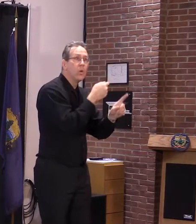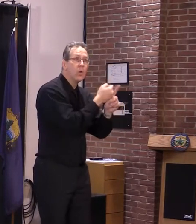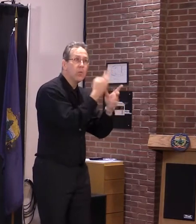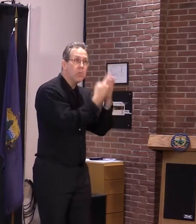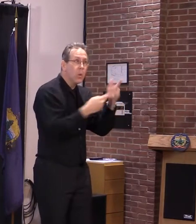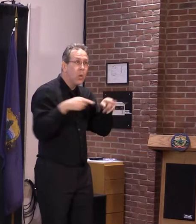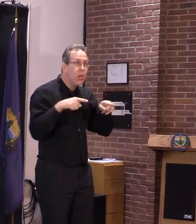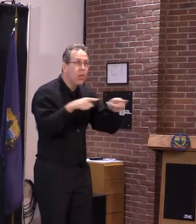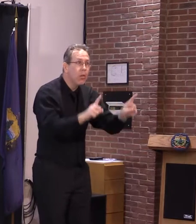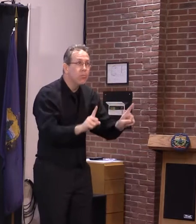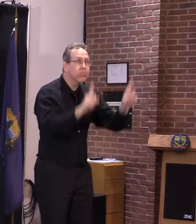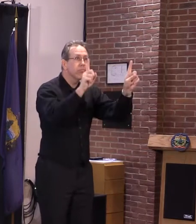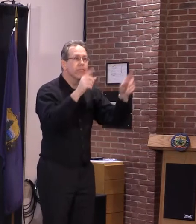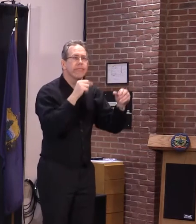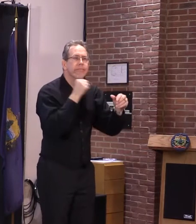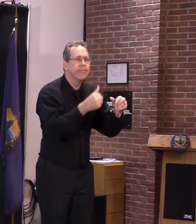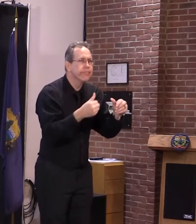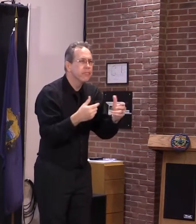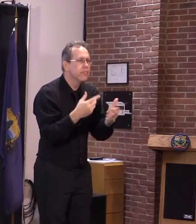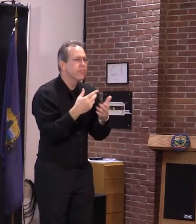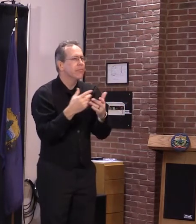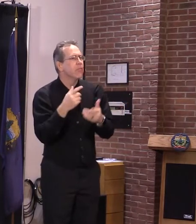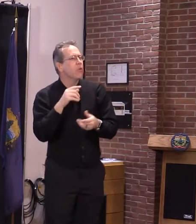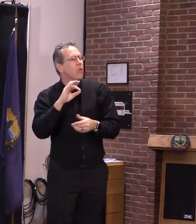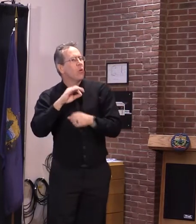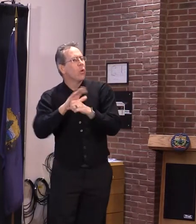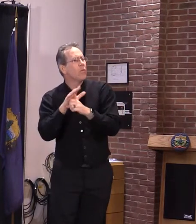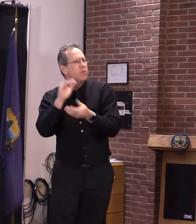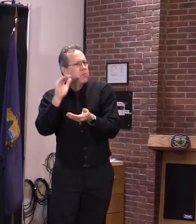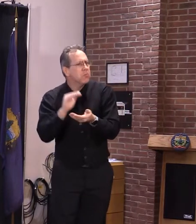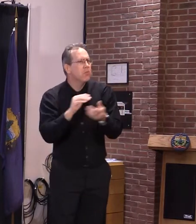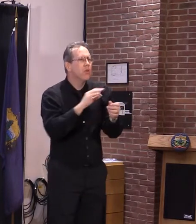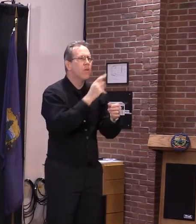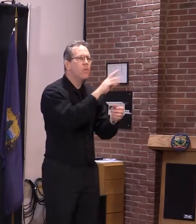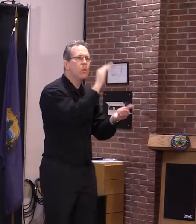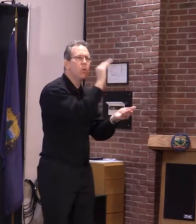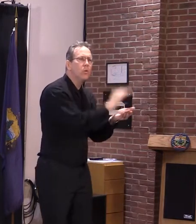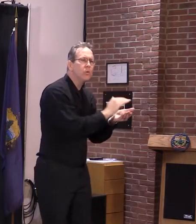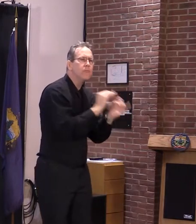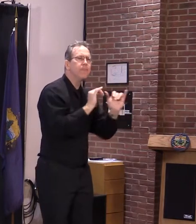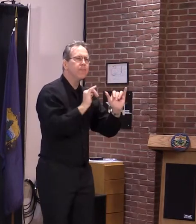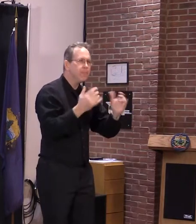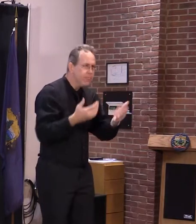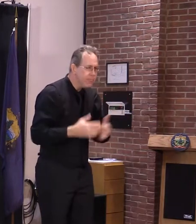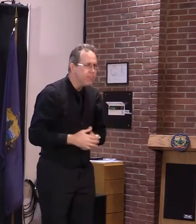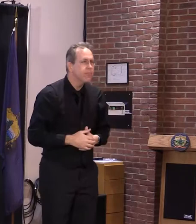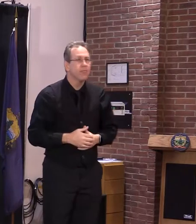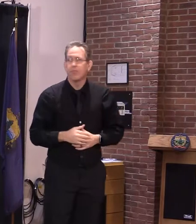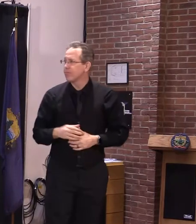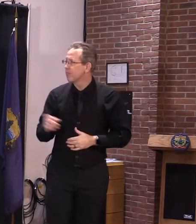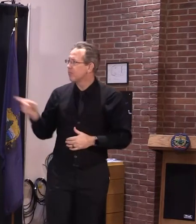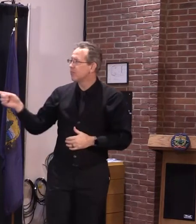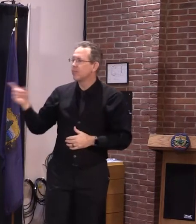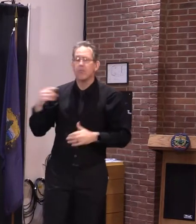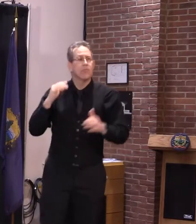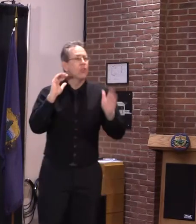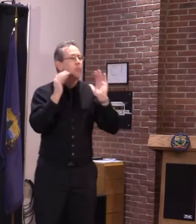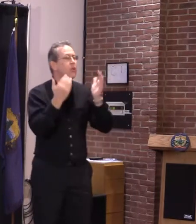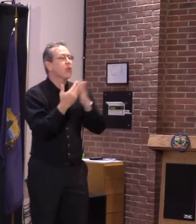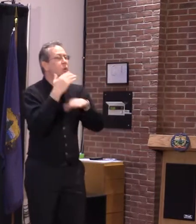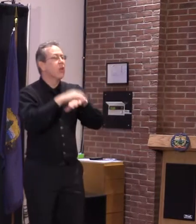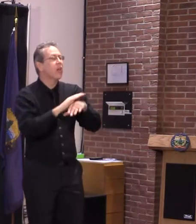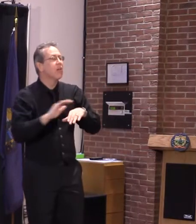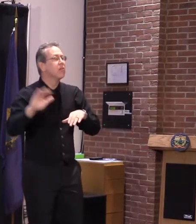low through the rest of the flu season. In terms of hospitalizations across New England, we mentioned that we think we'll start to see our hospitalizations